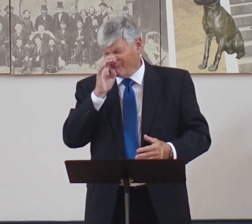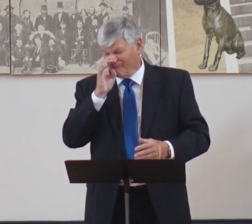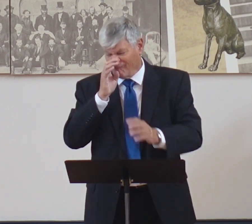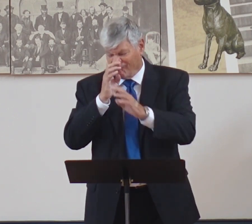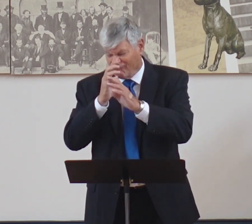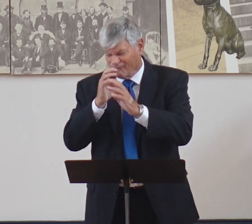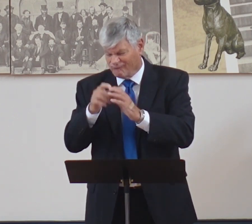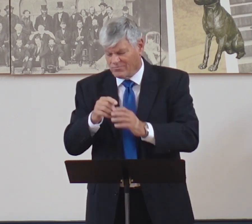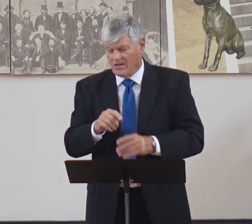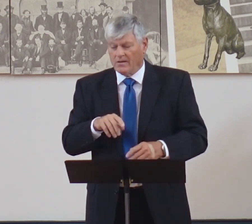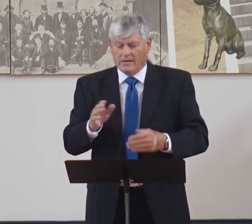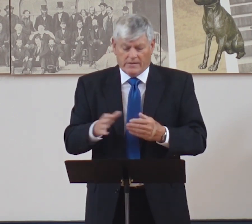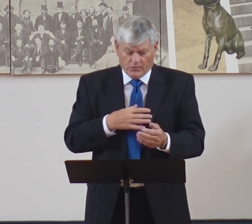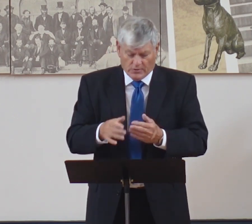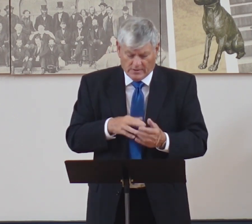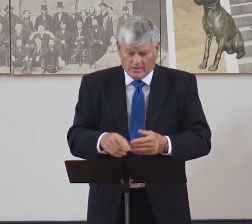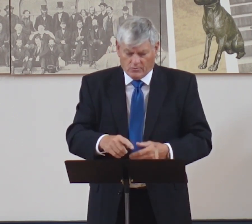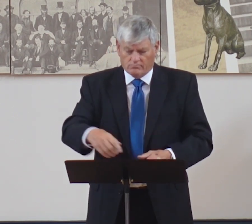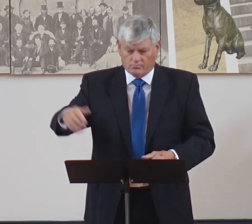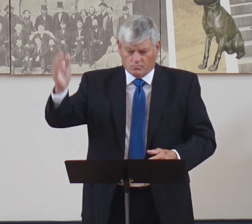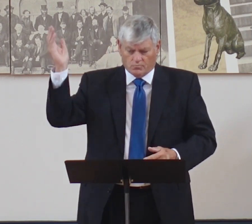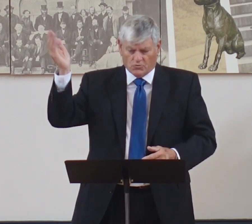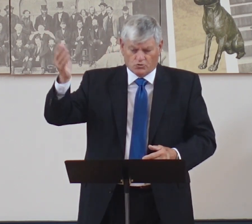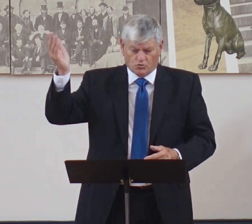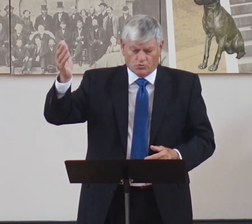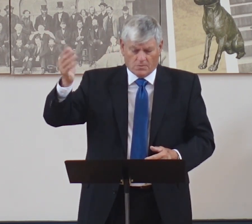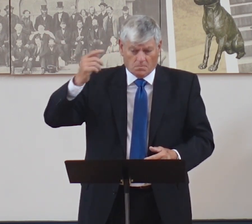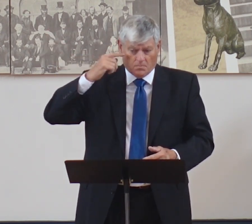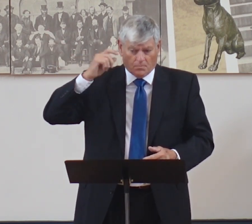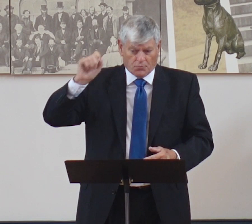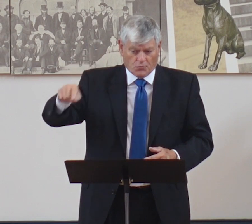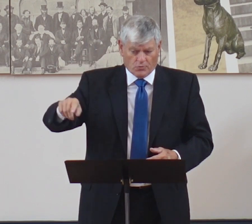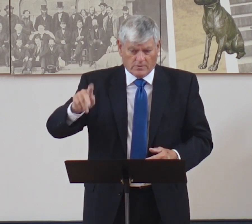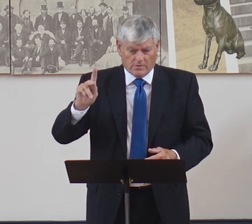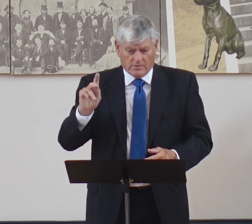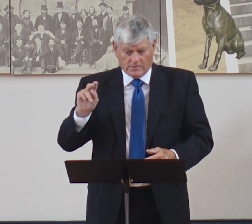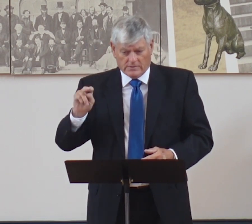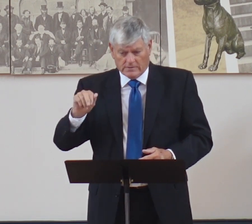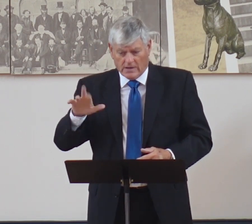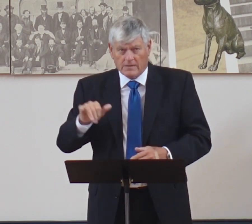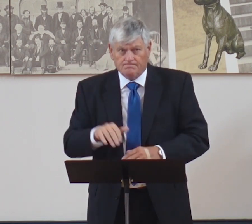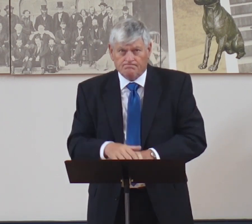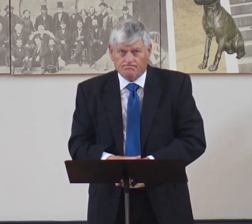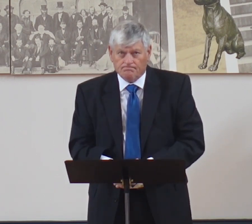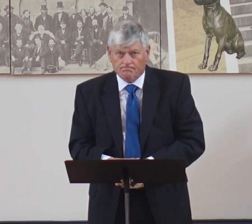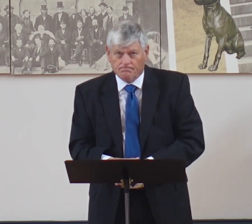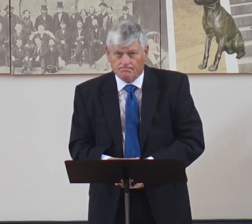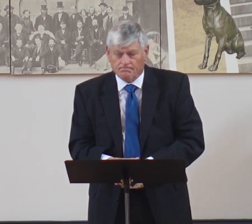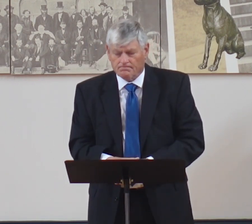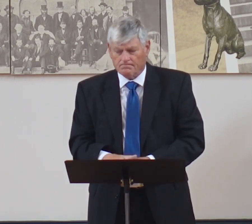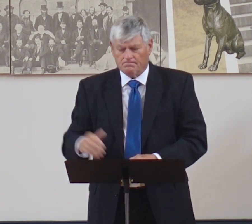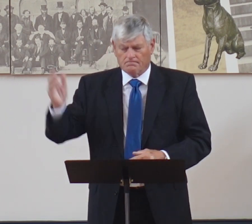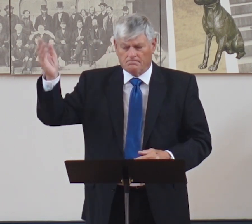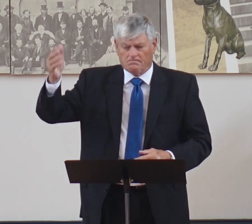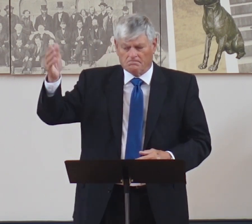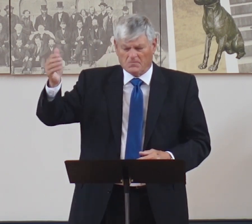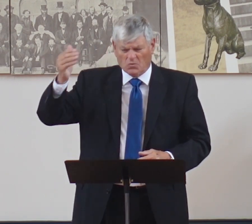dorm, so she was quite strict. But she presented, and she actually saw